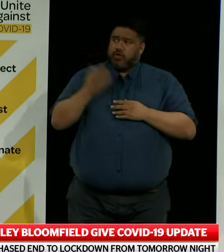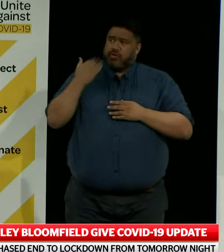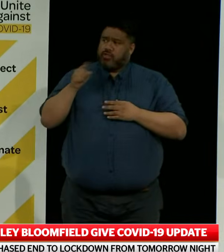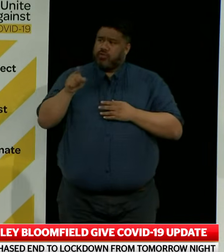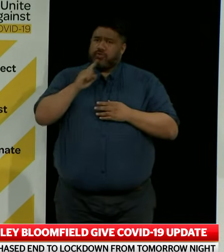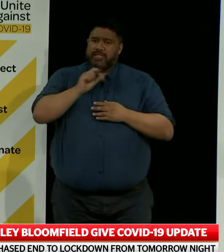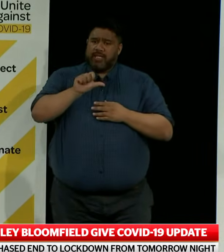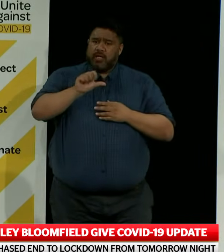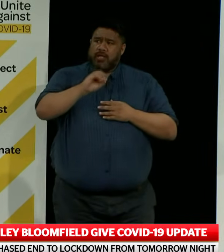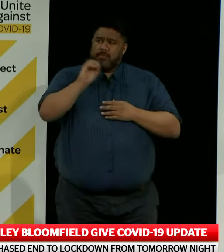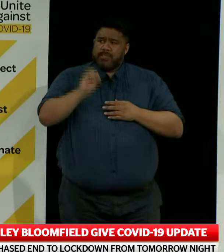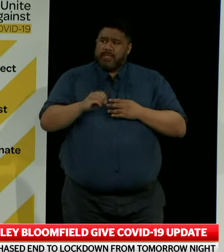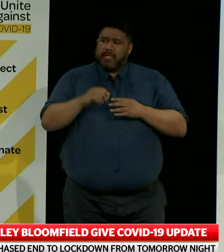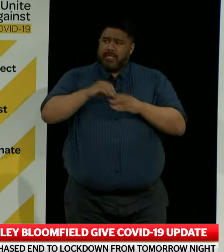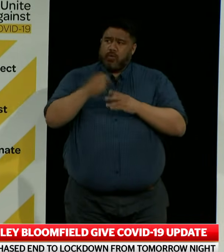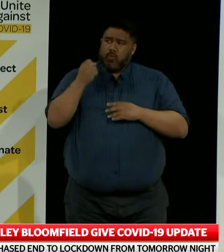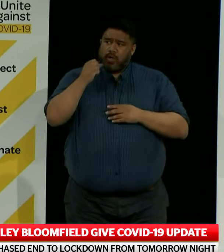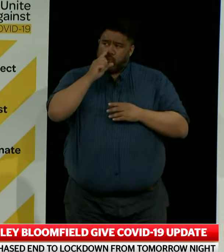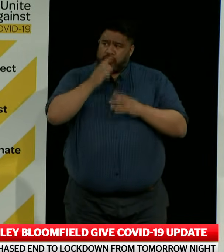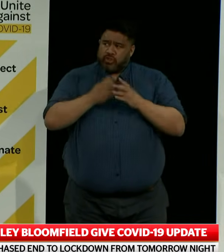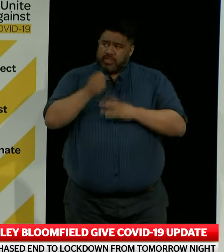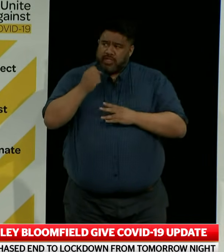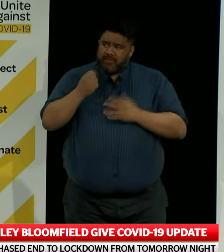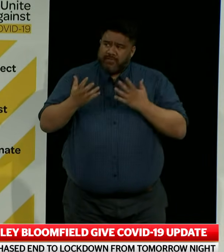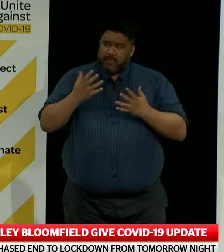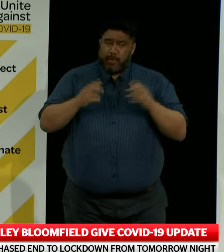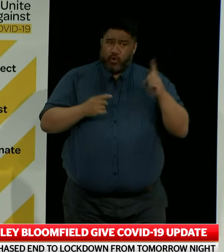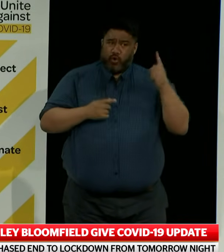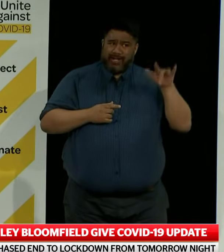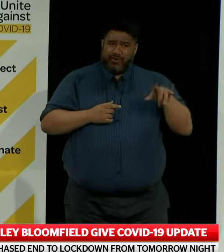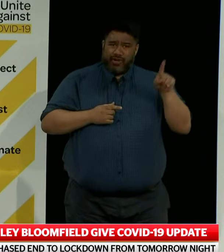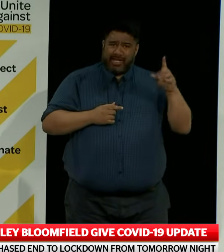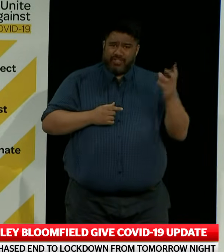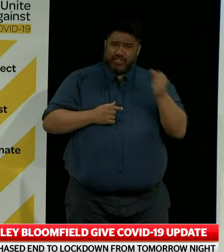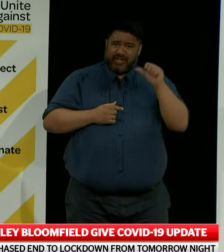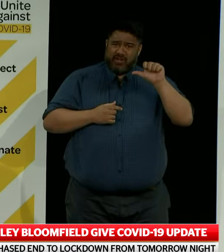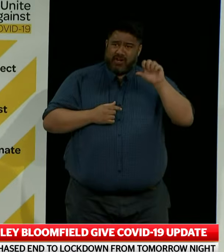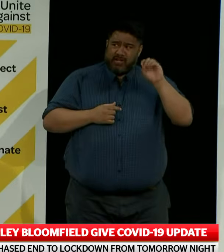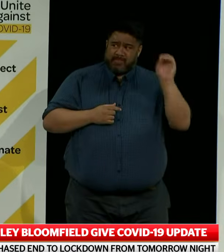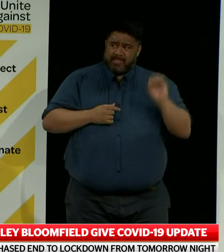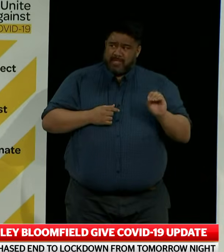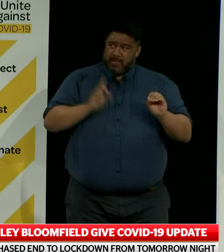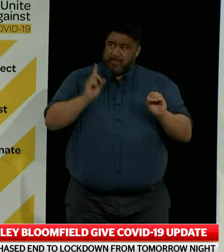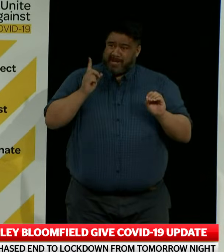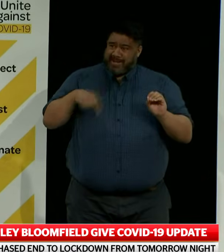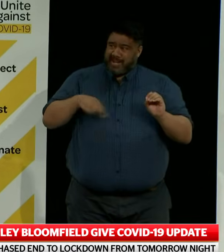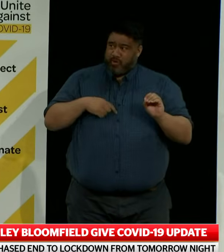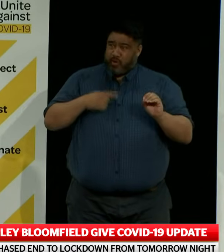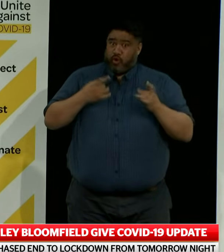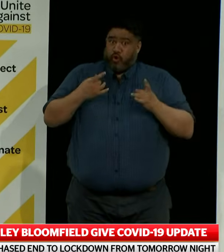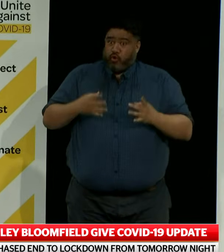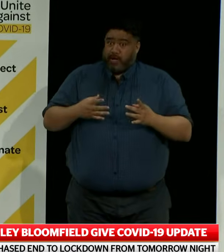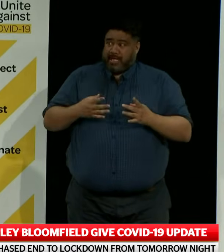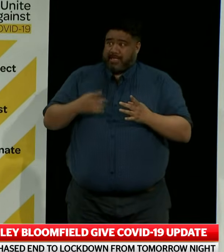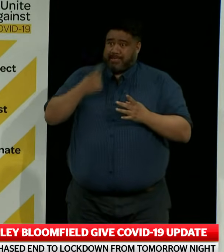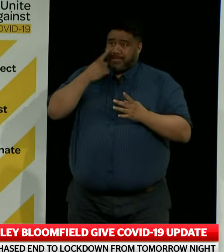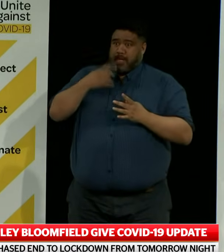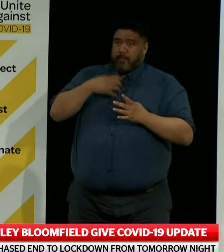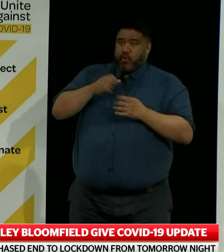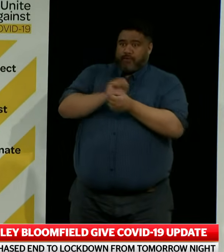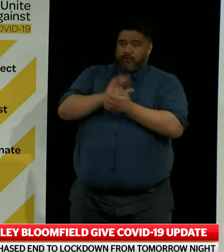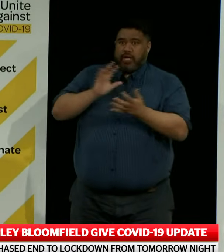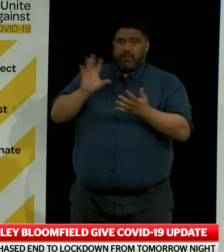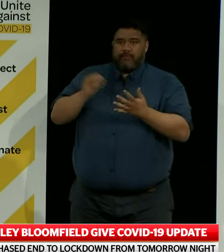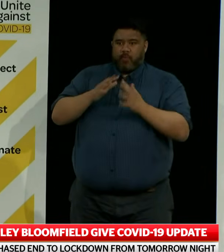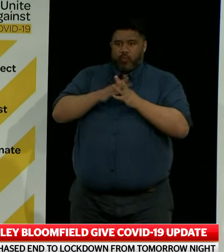that region be spared from level 3. Auckland is still nowhere near 90, yet we're starting to see more freedoms from Just to